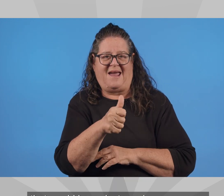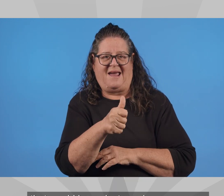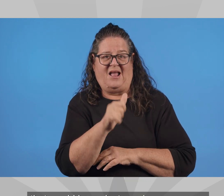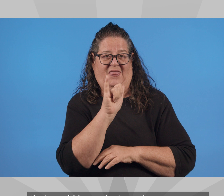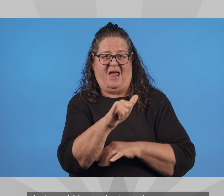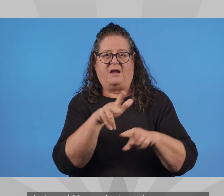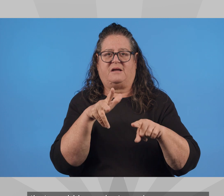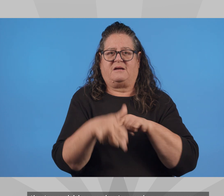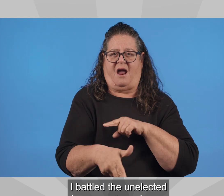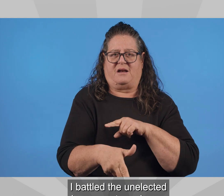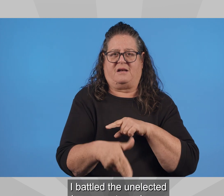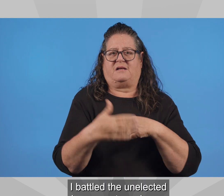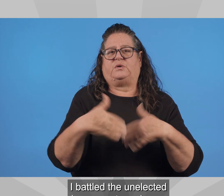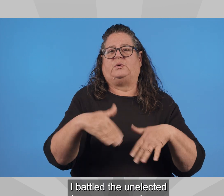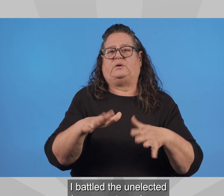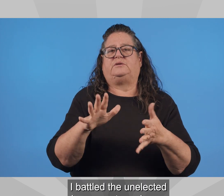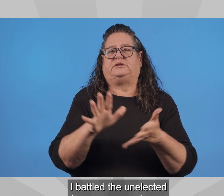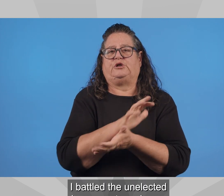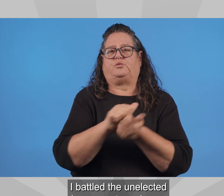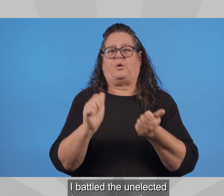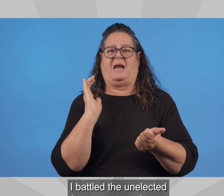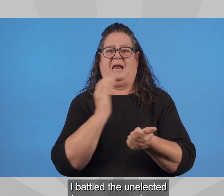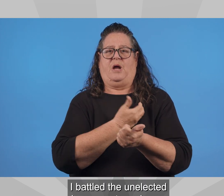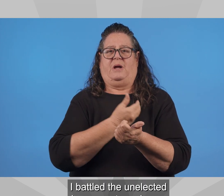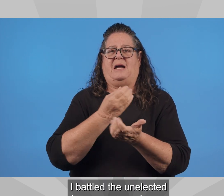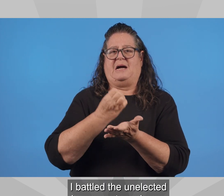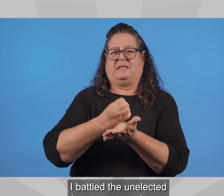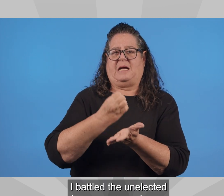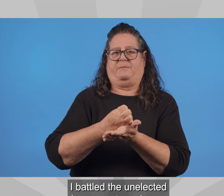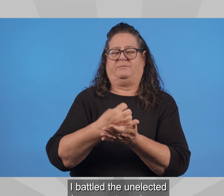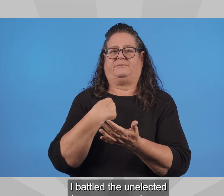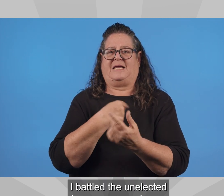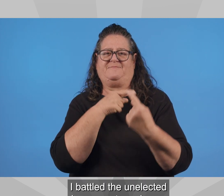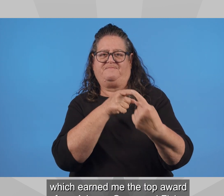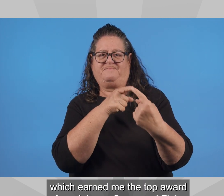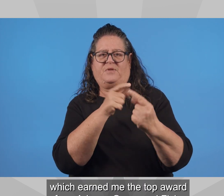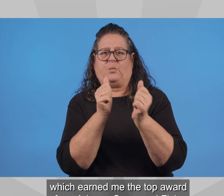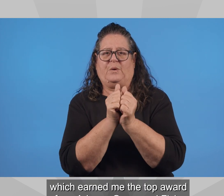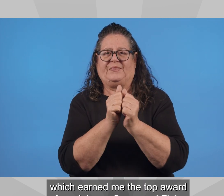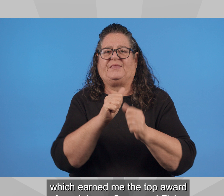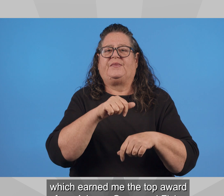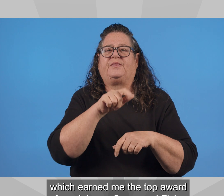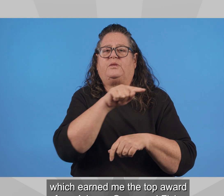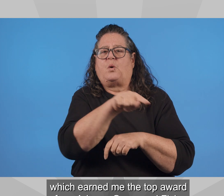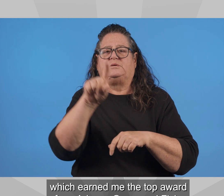our economy, I battled the unelected bureaucrats and won, which earned me the top award